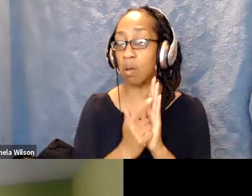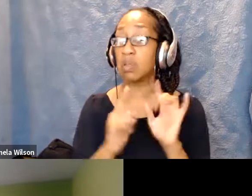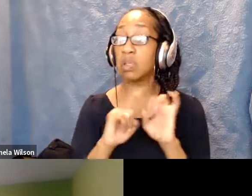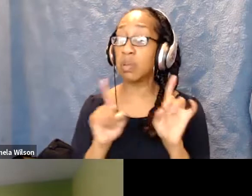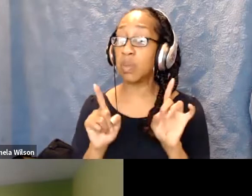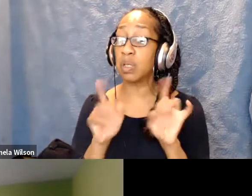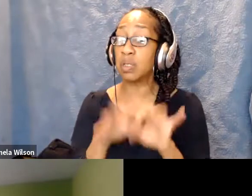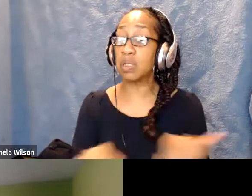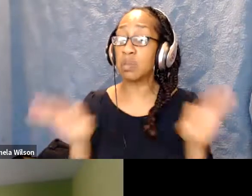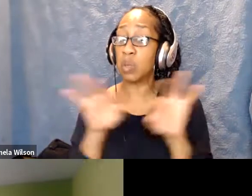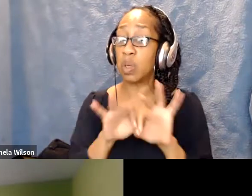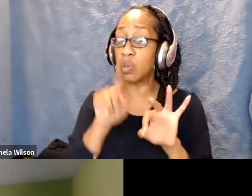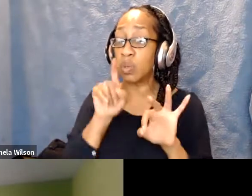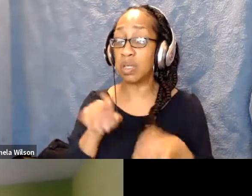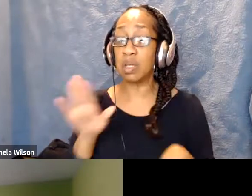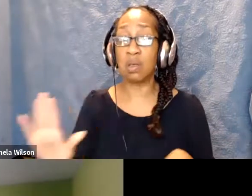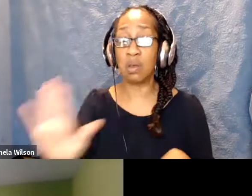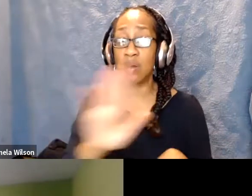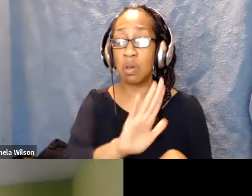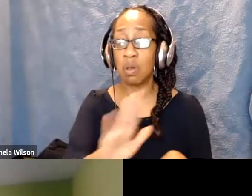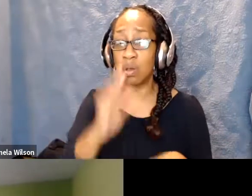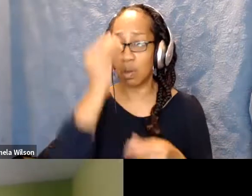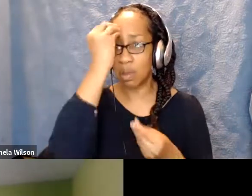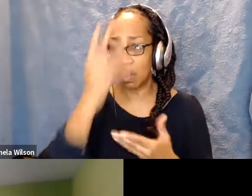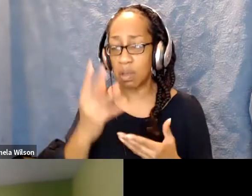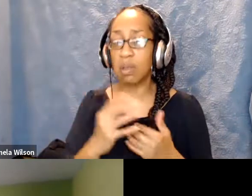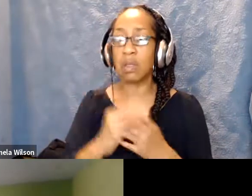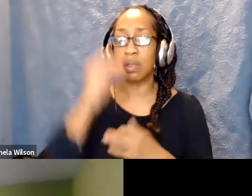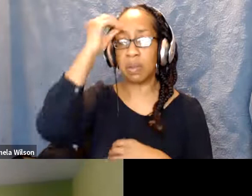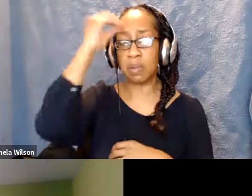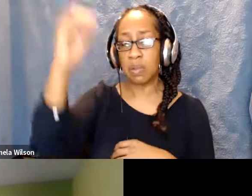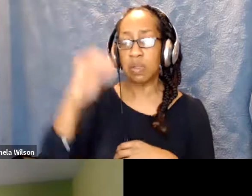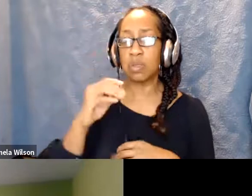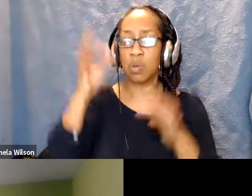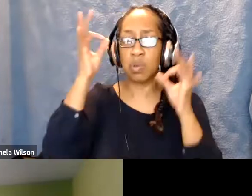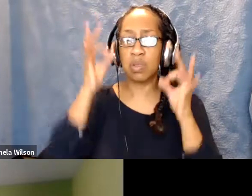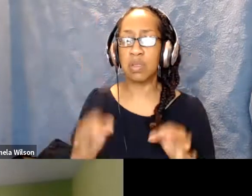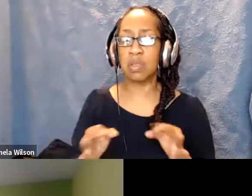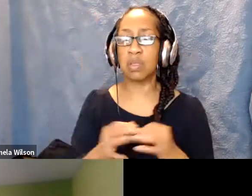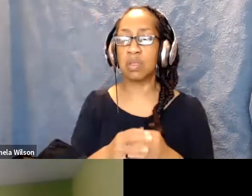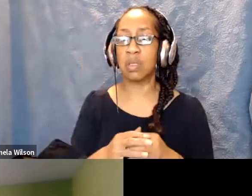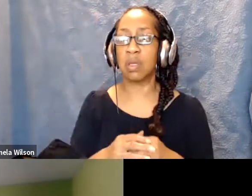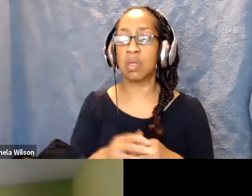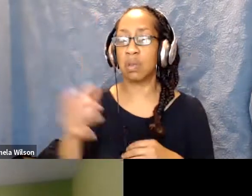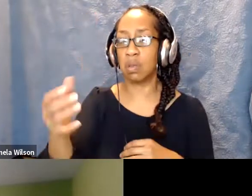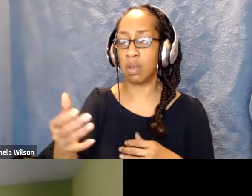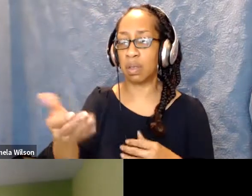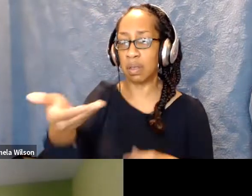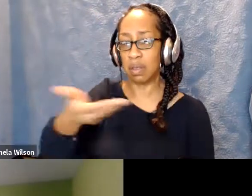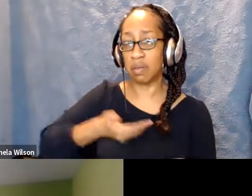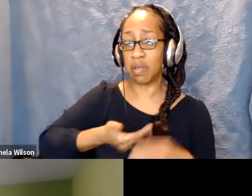stakeholder input on the realities of these kinds of collaborations. So we brought together technical assistance